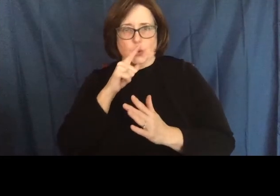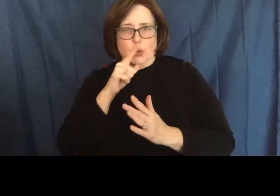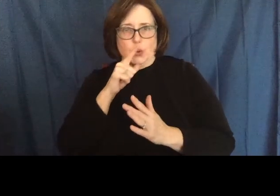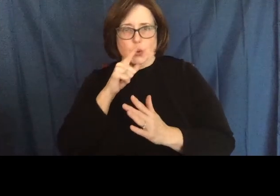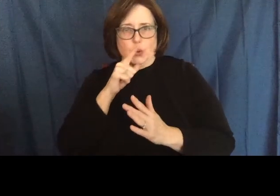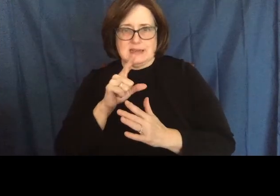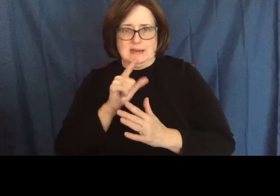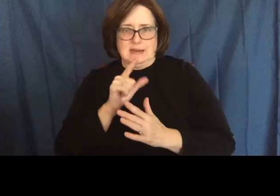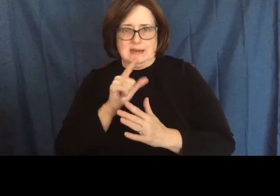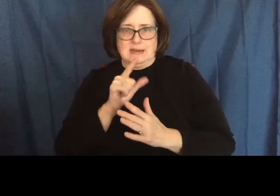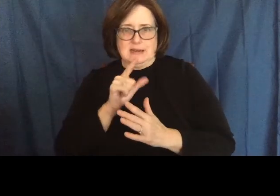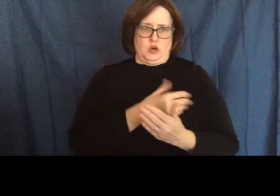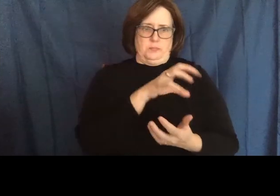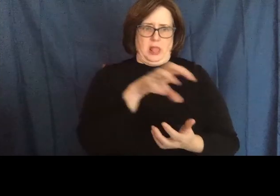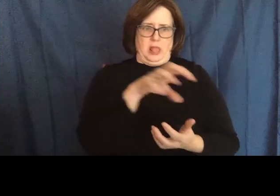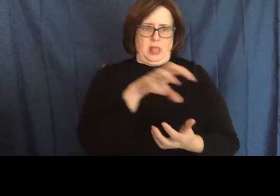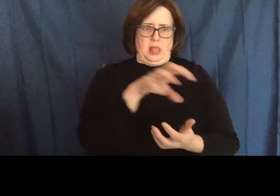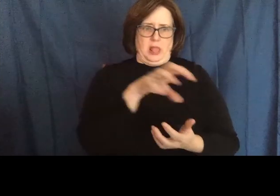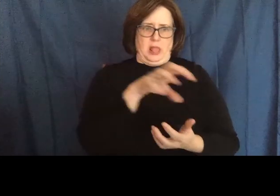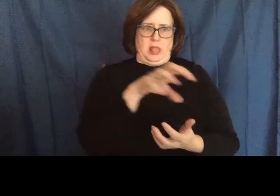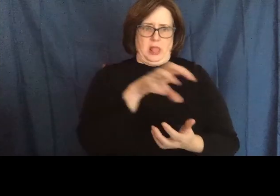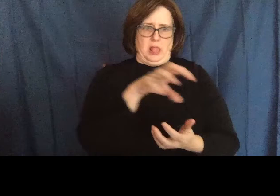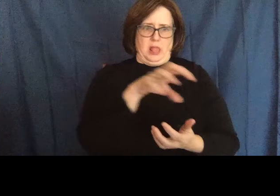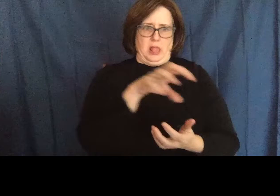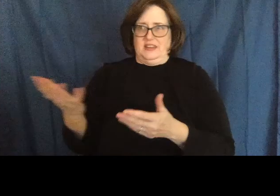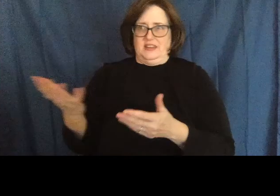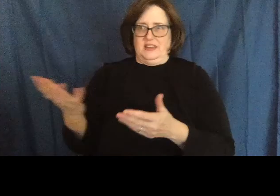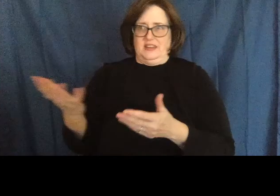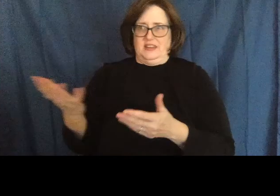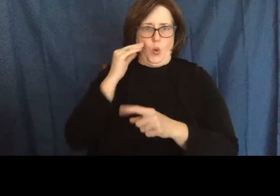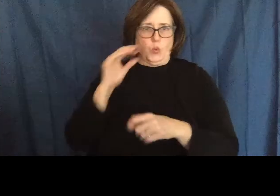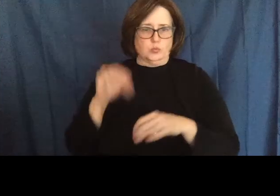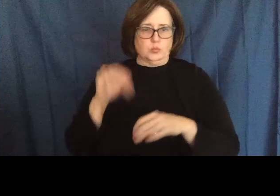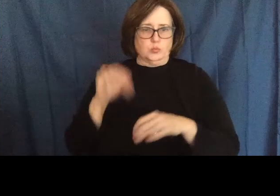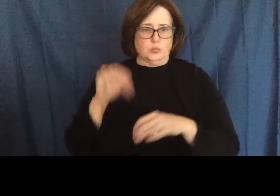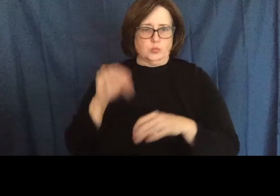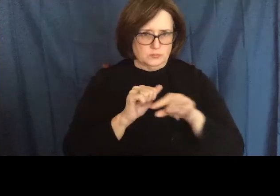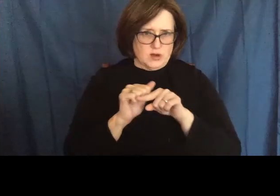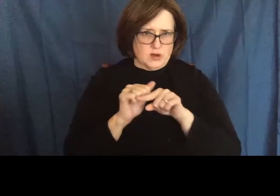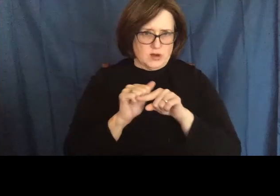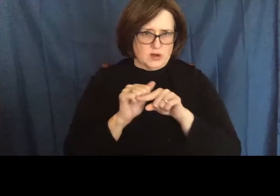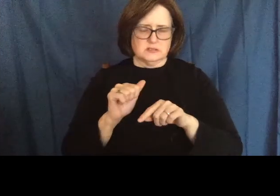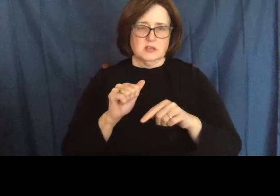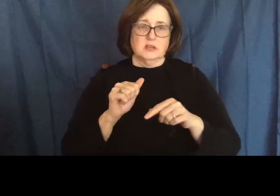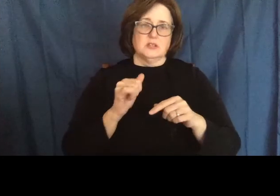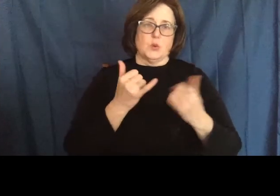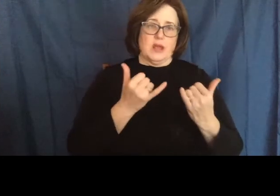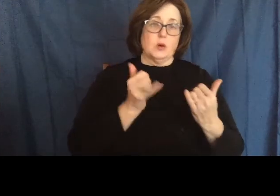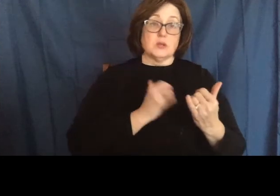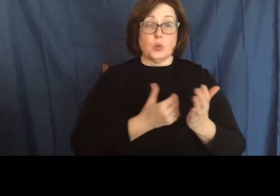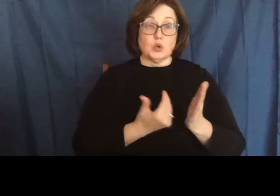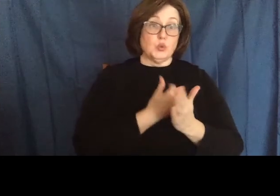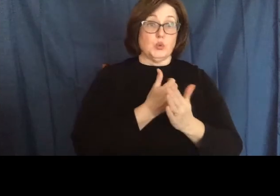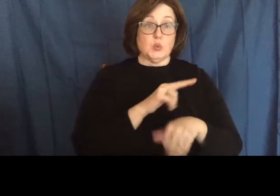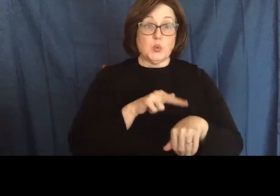home. So we're looking for those solutions on how we move forward in this new normal that we're all facing. But